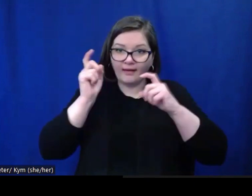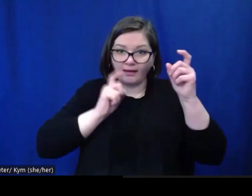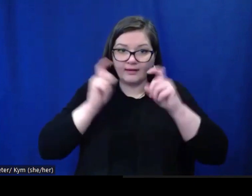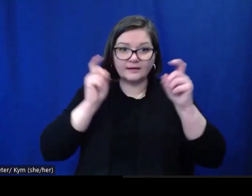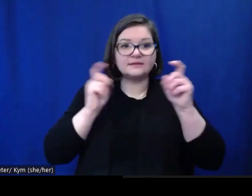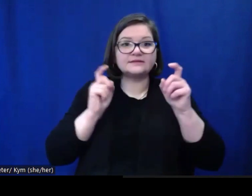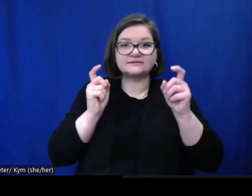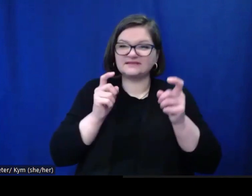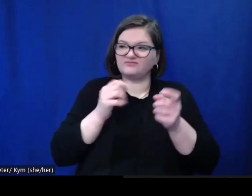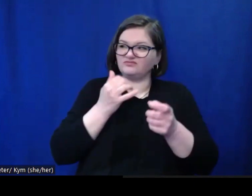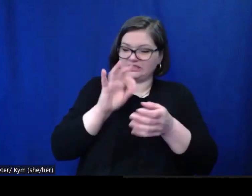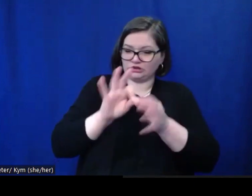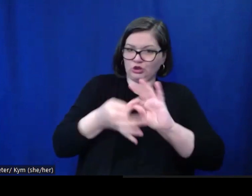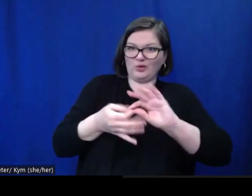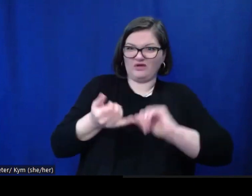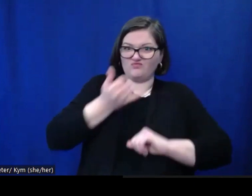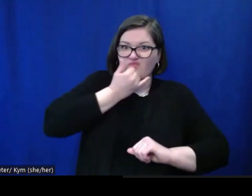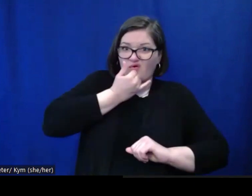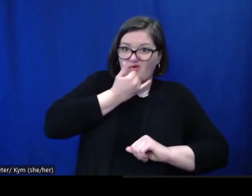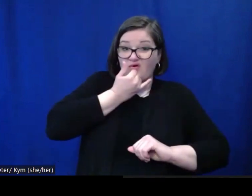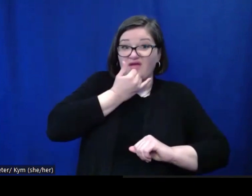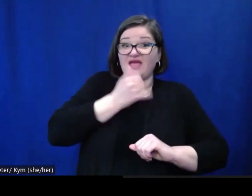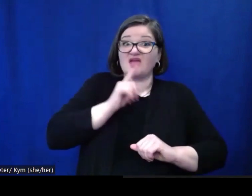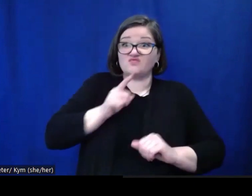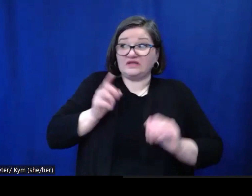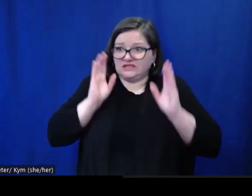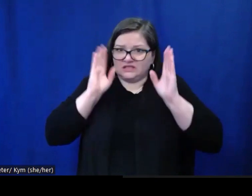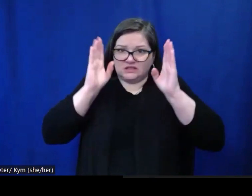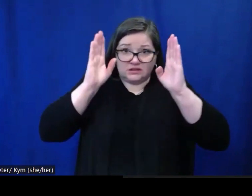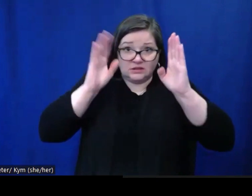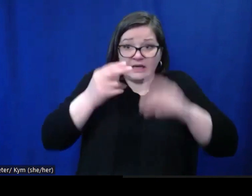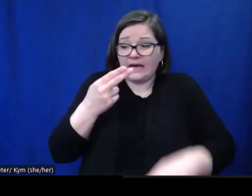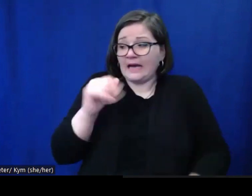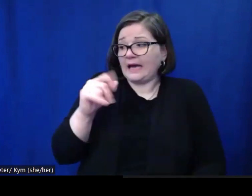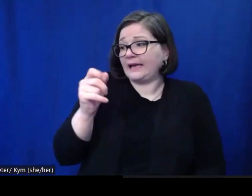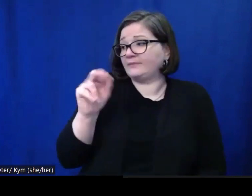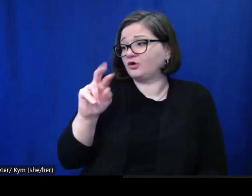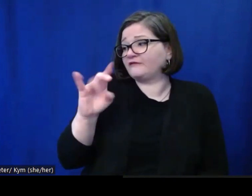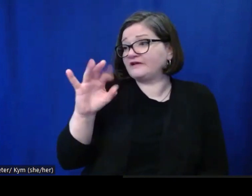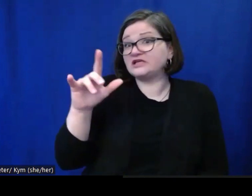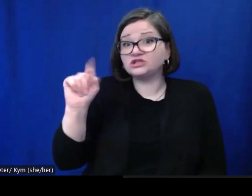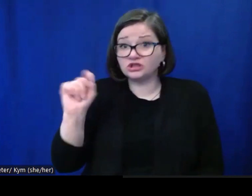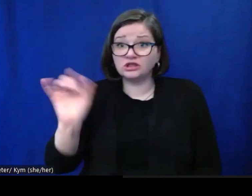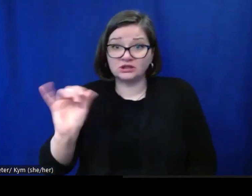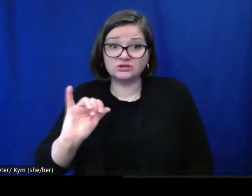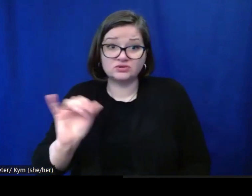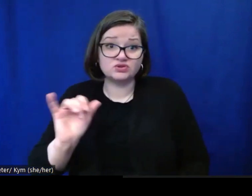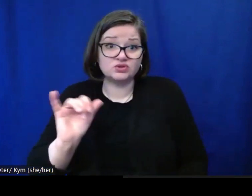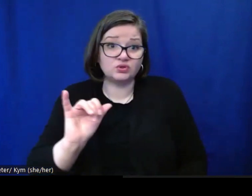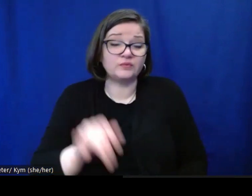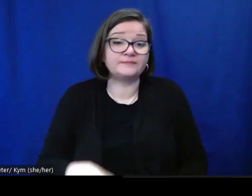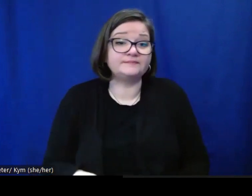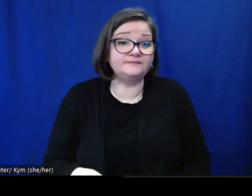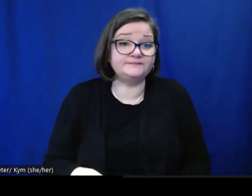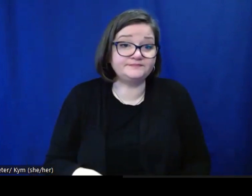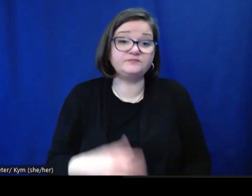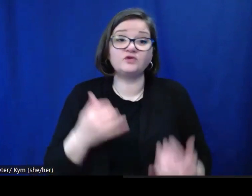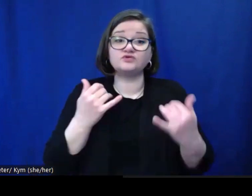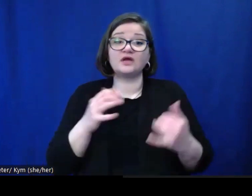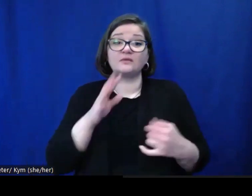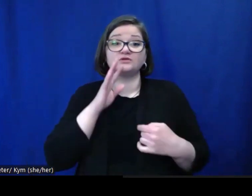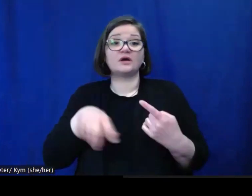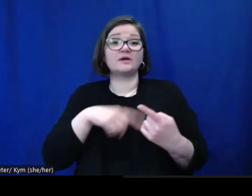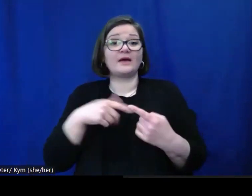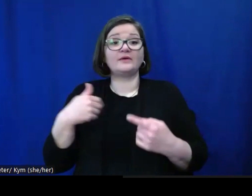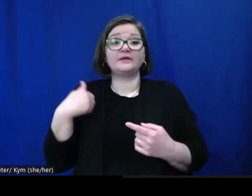mean. And then overall hypervigilant. So when we start to talk about young children, we have to